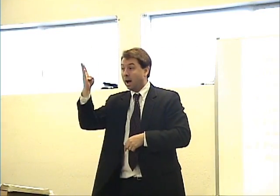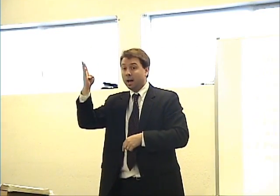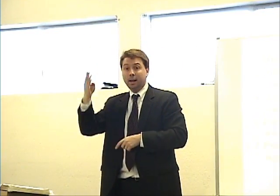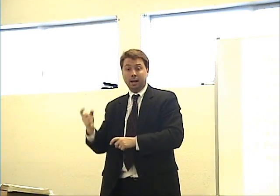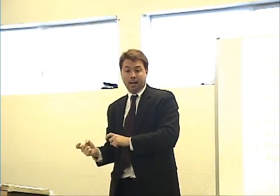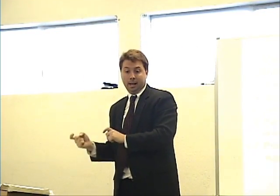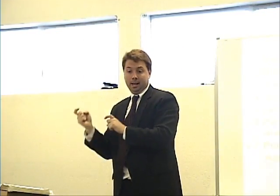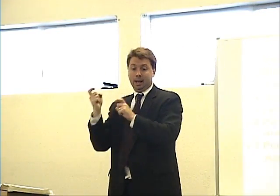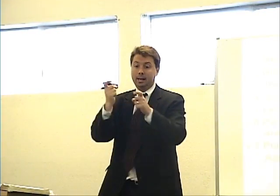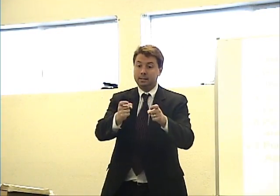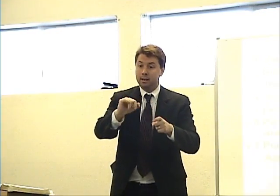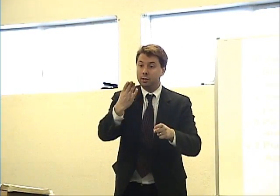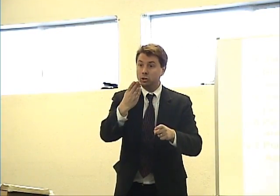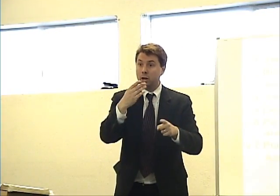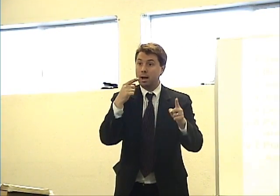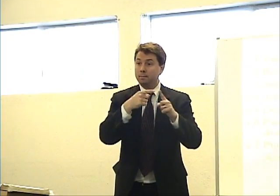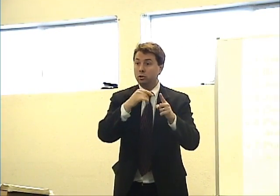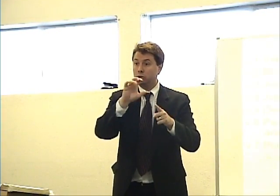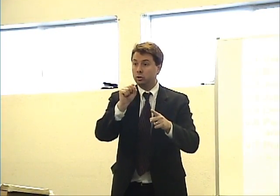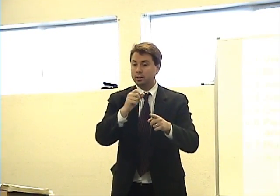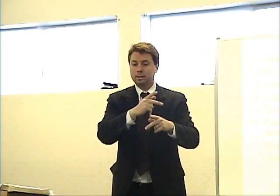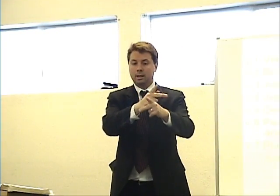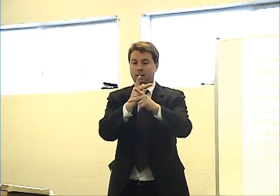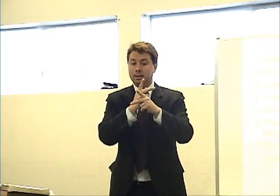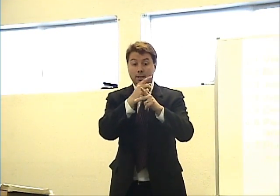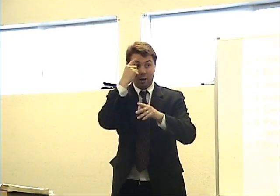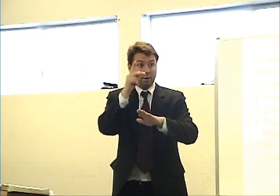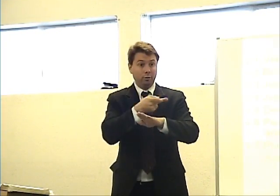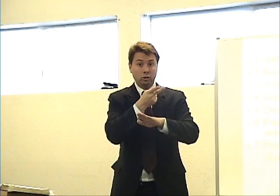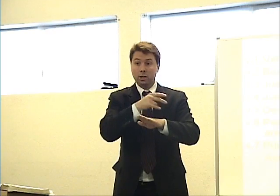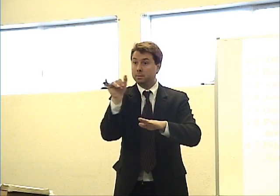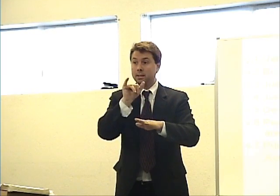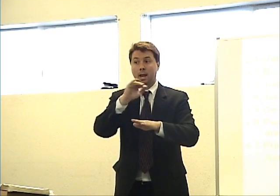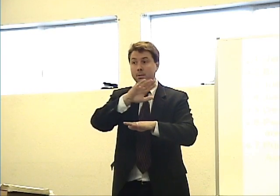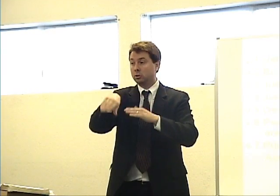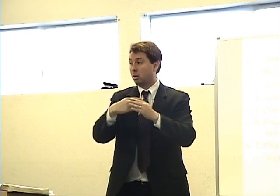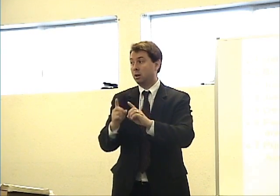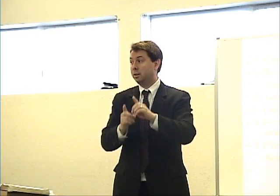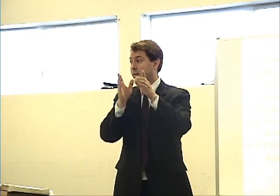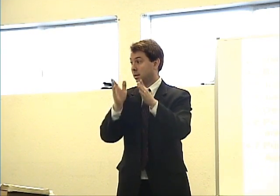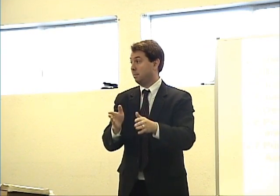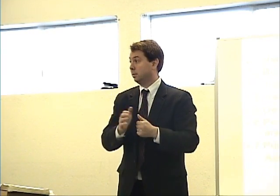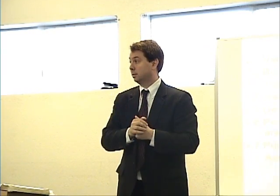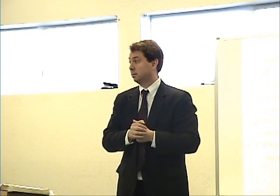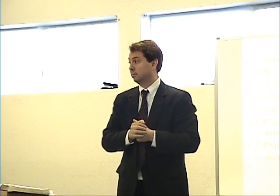God has given the job to Judas to care for sheep, same as all the disciples.